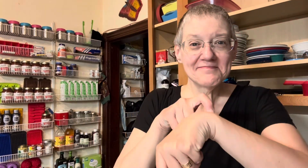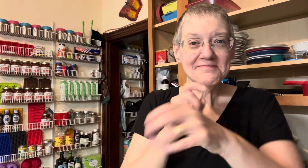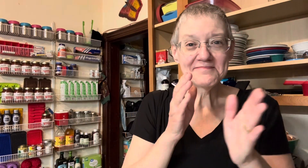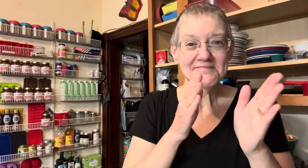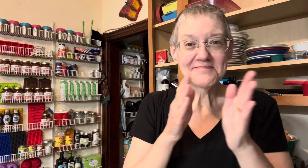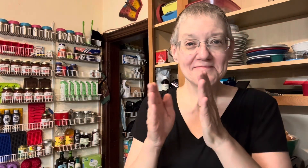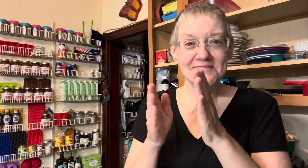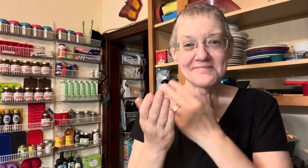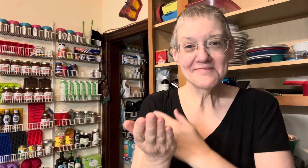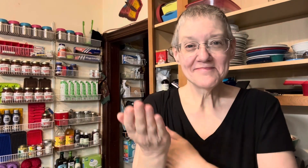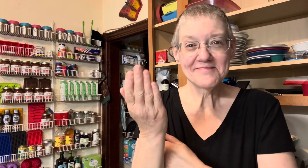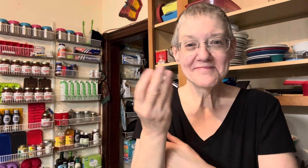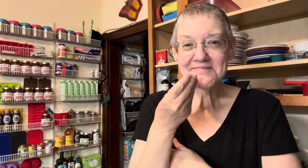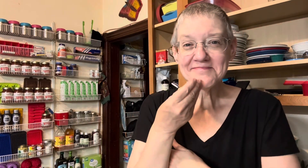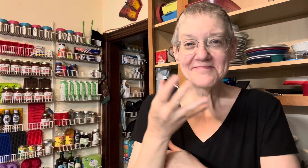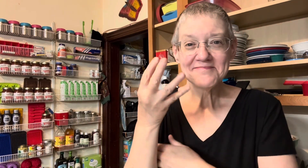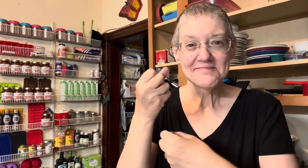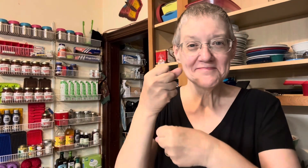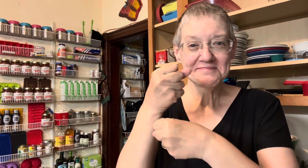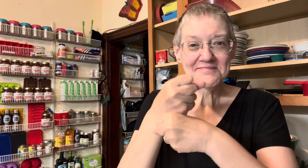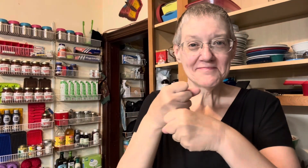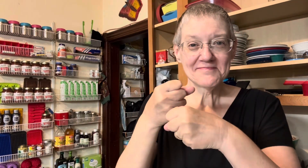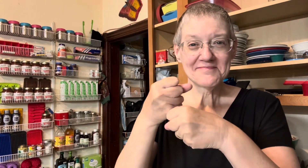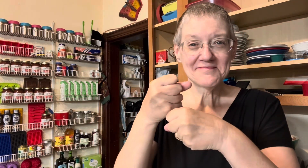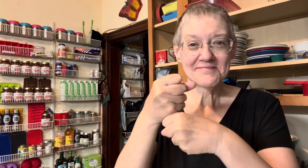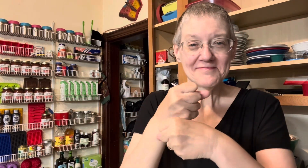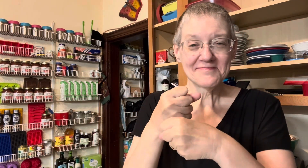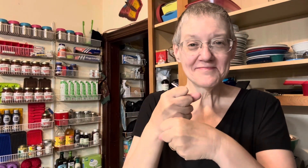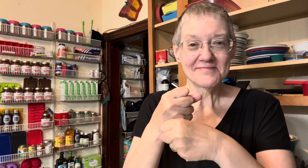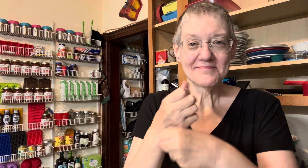Now it's time to prep more morning breakfast coffee.